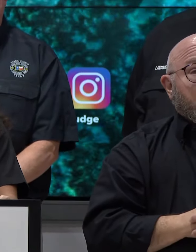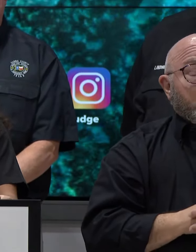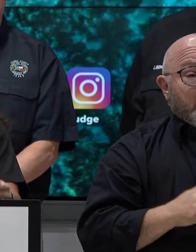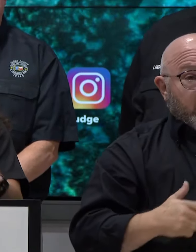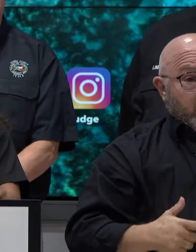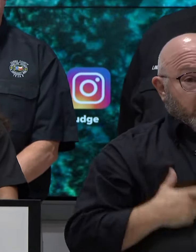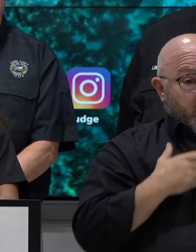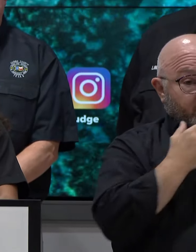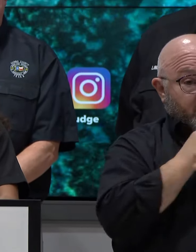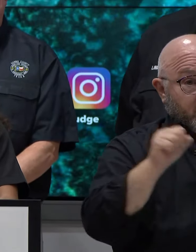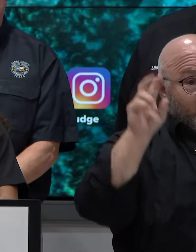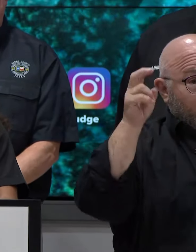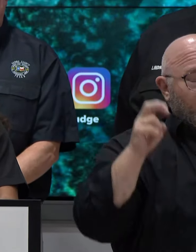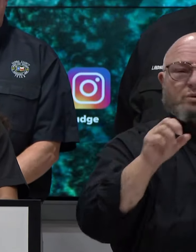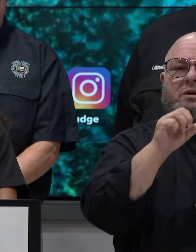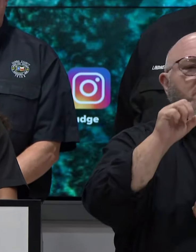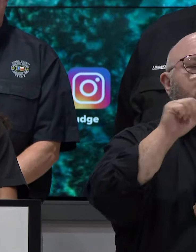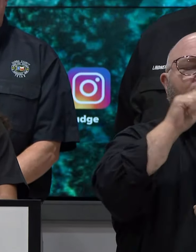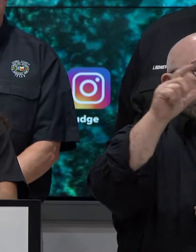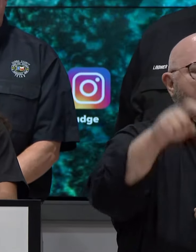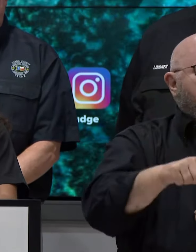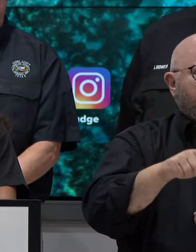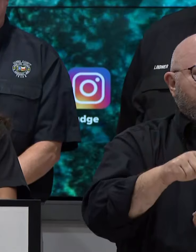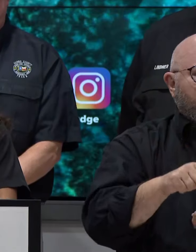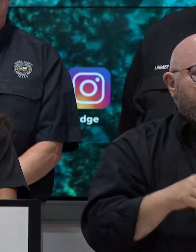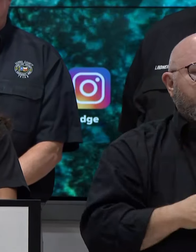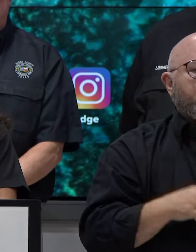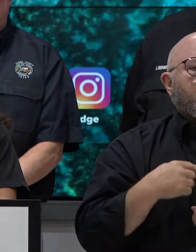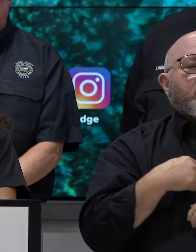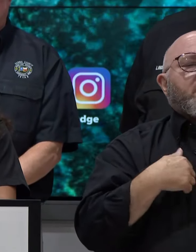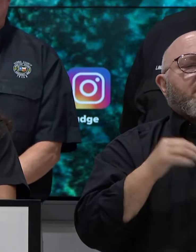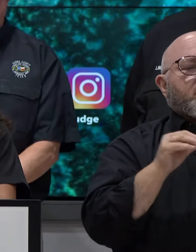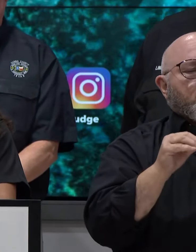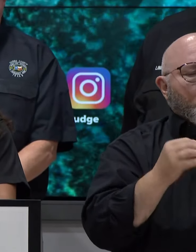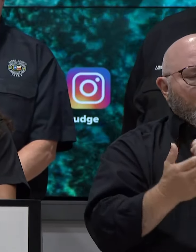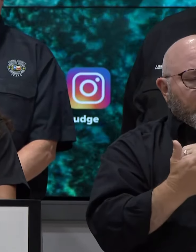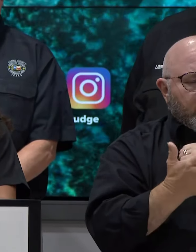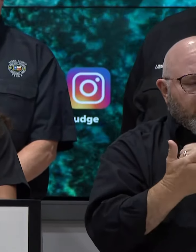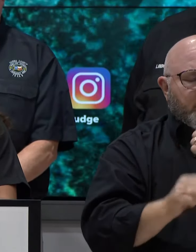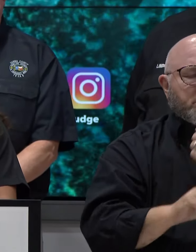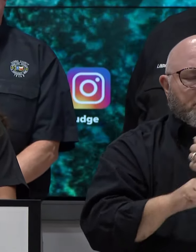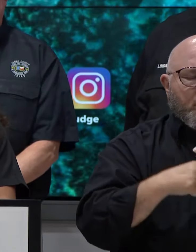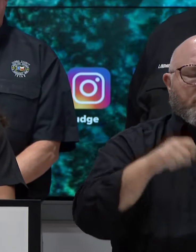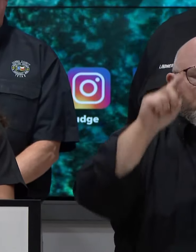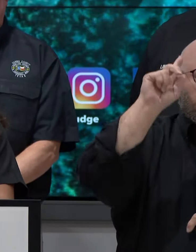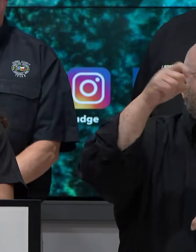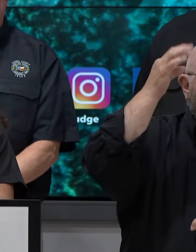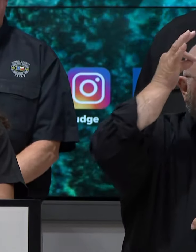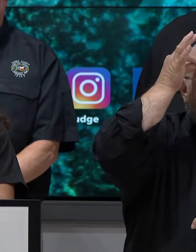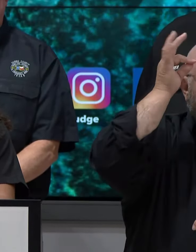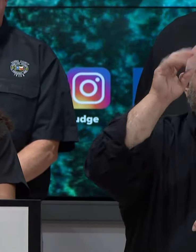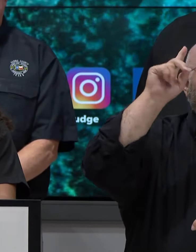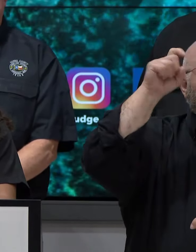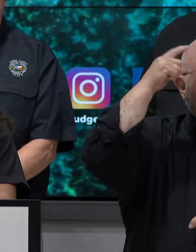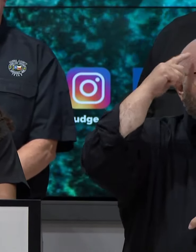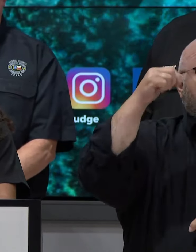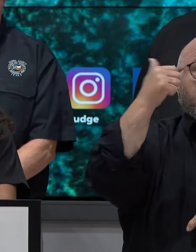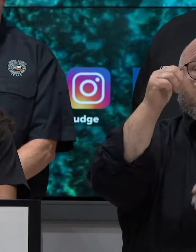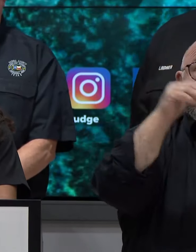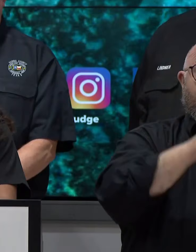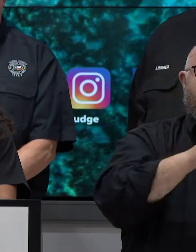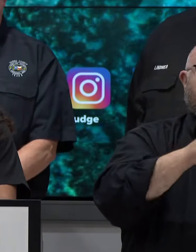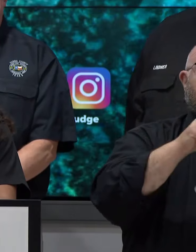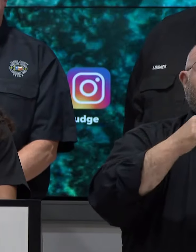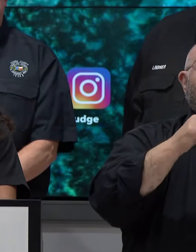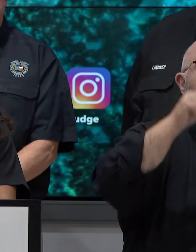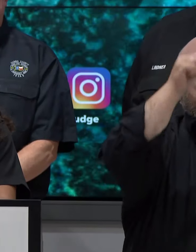safety issue. We can all work together on that. We have more support from the federal government. We've got 10,000 linemen that have come